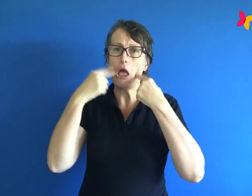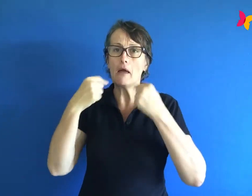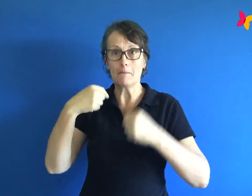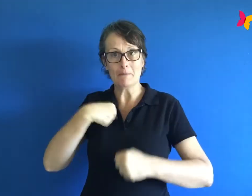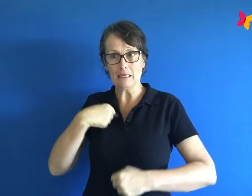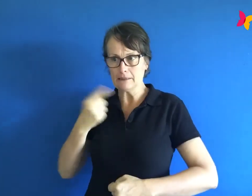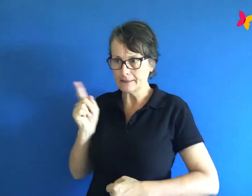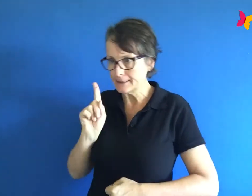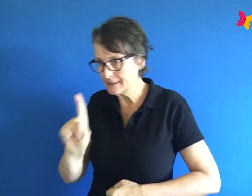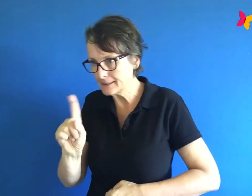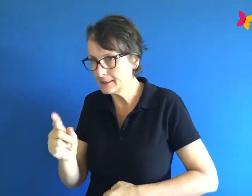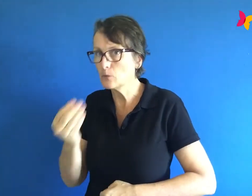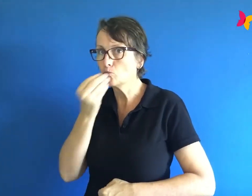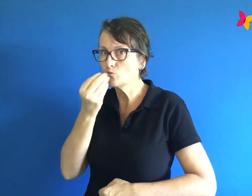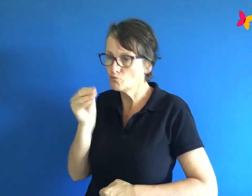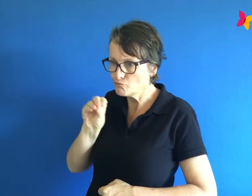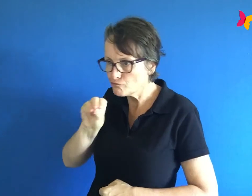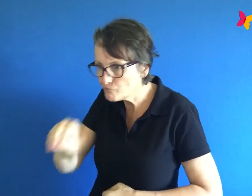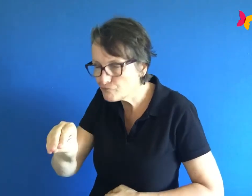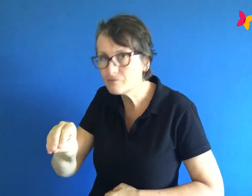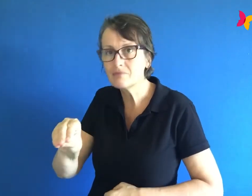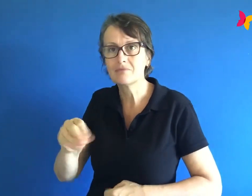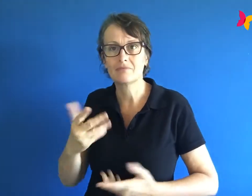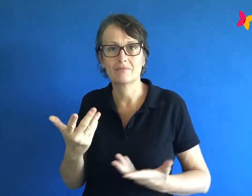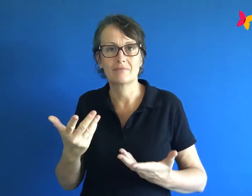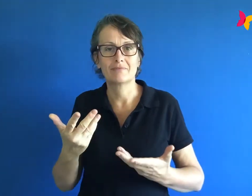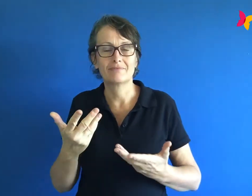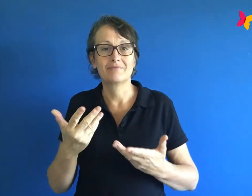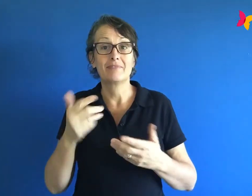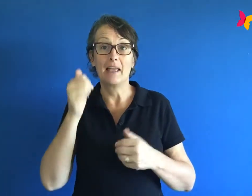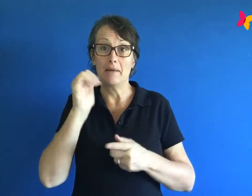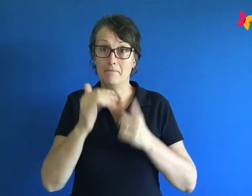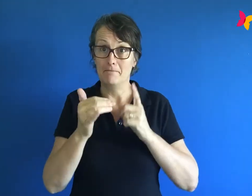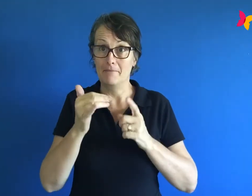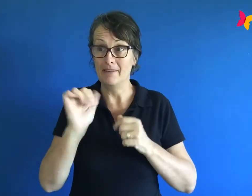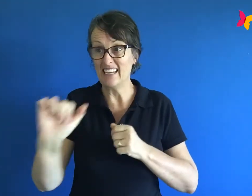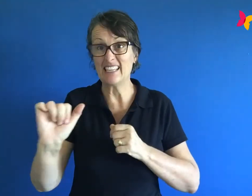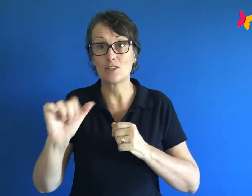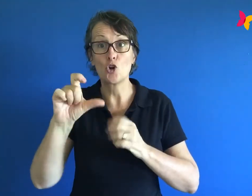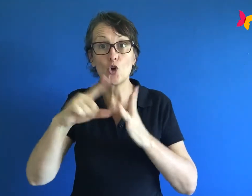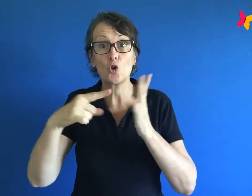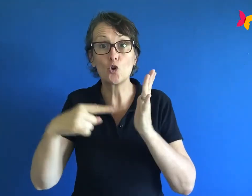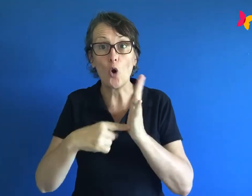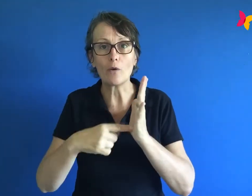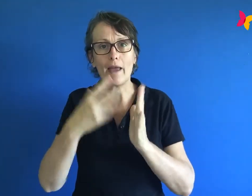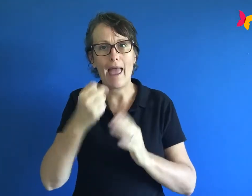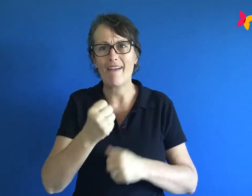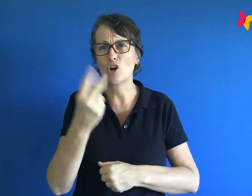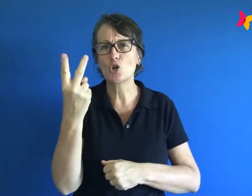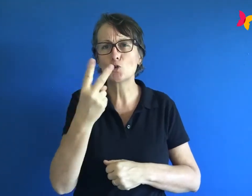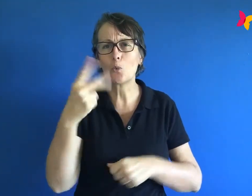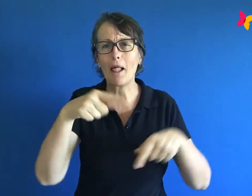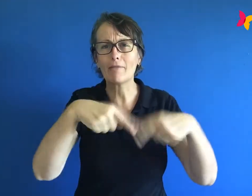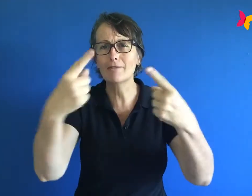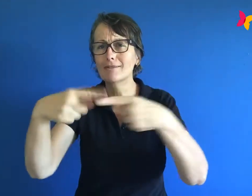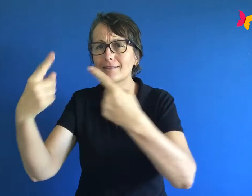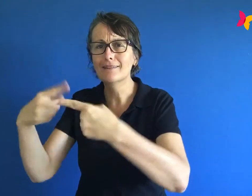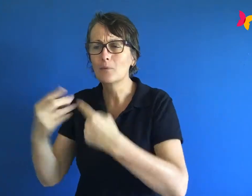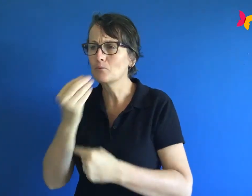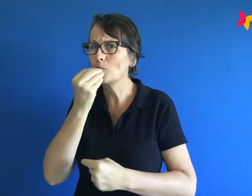back in. Did you ever end up doing that thing where you just put like a dozen dummies in a cot? You know I did. I